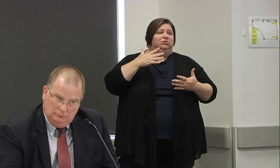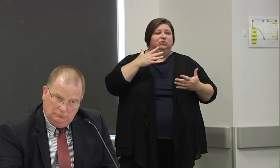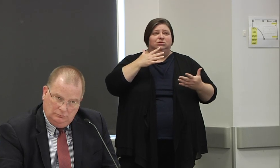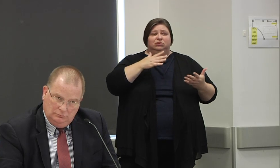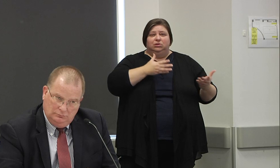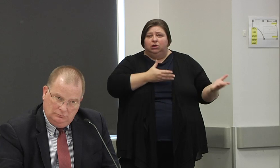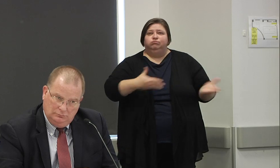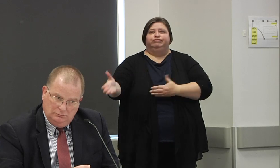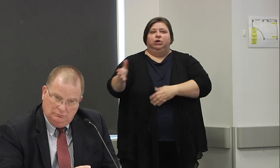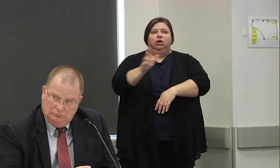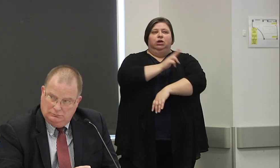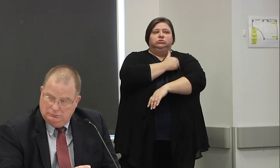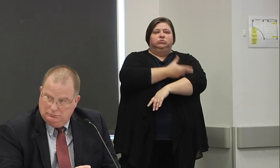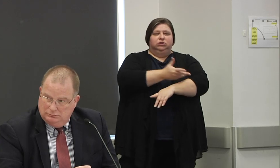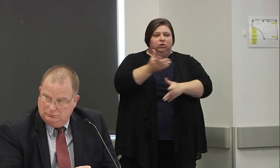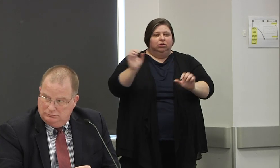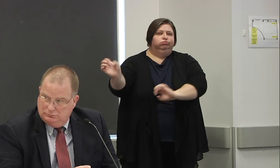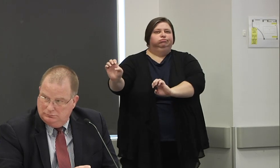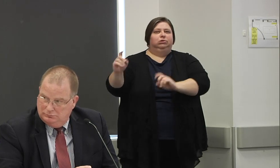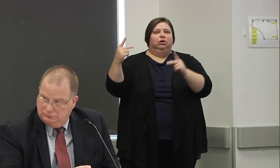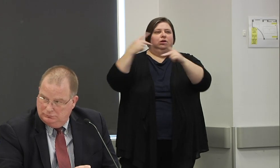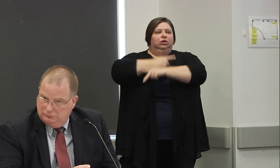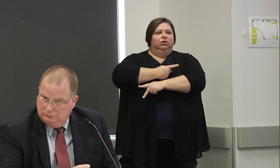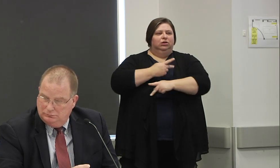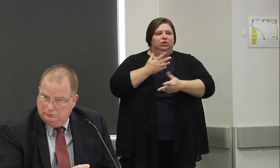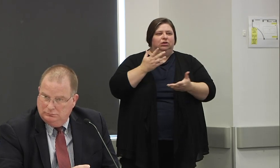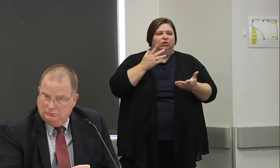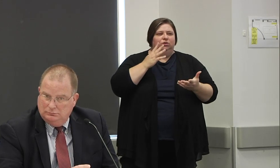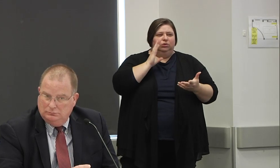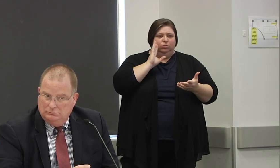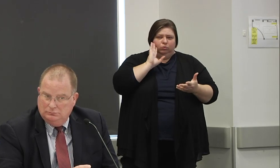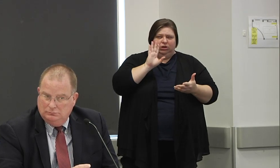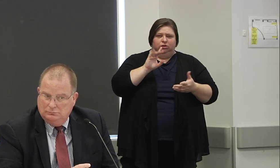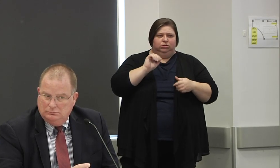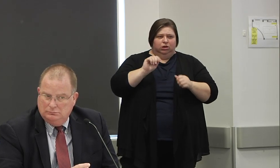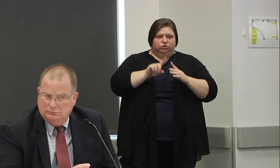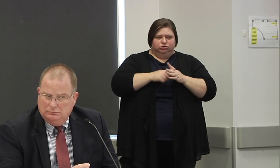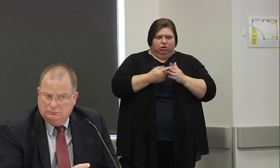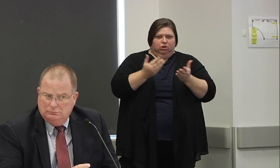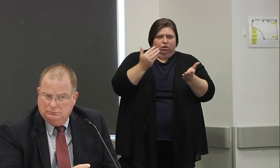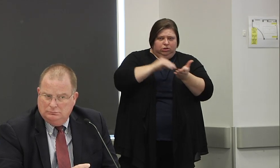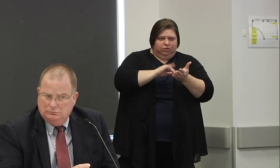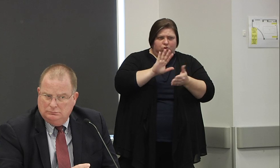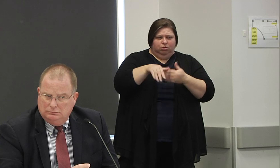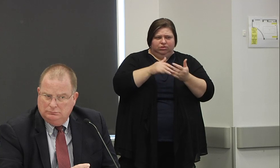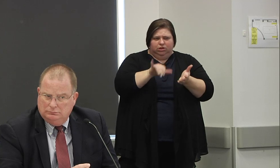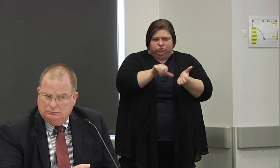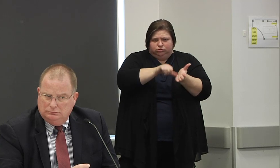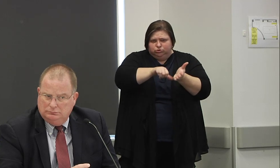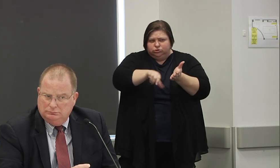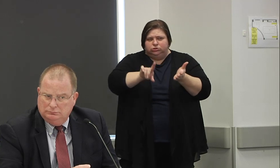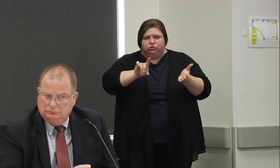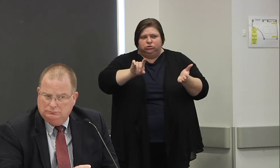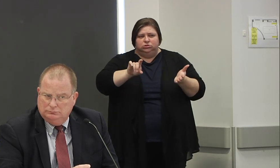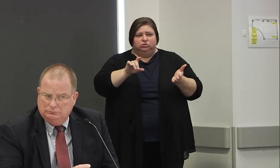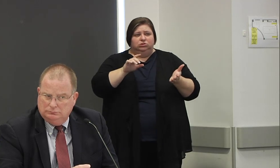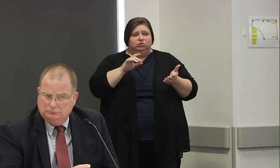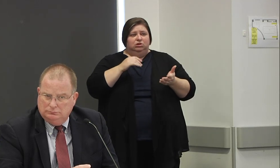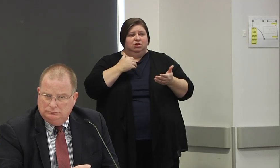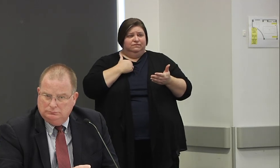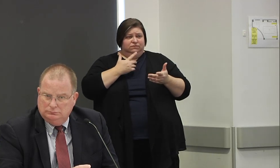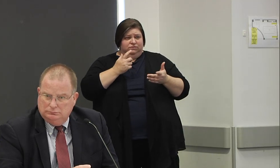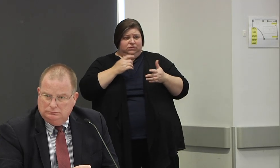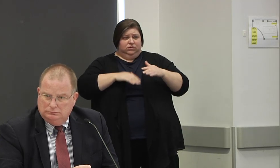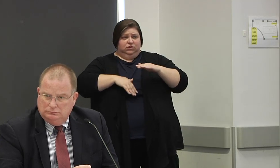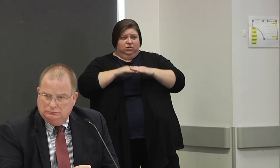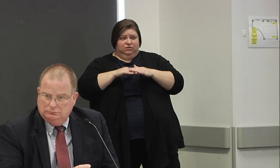that is going to be universally restored for all procedures, and especially at a time where we have up to a third of medical staff being